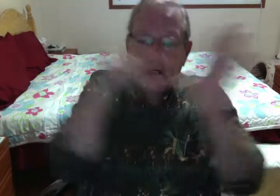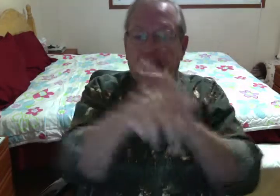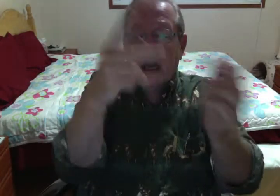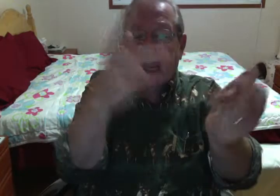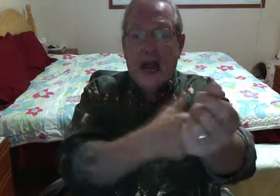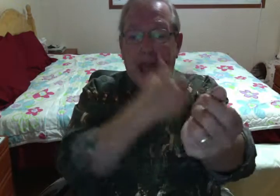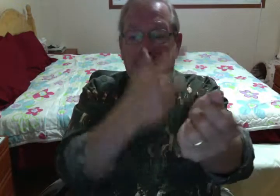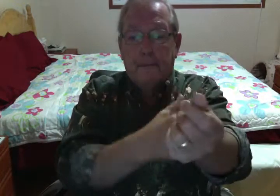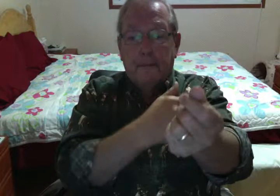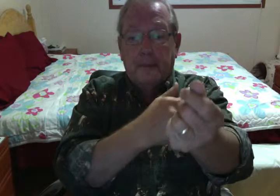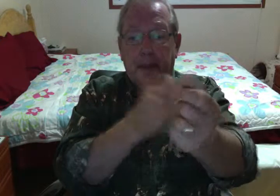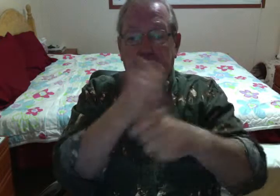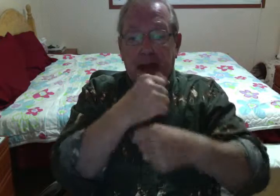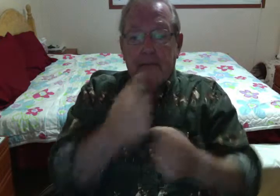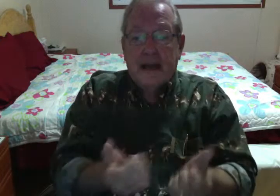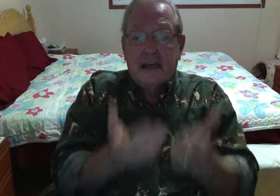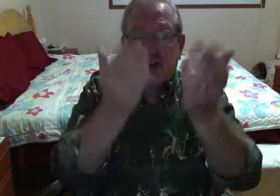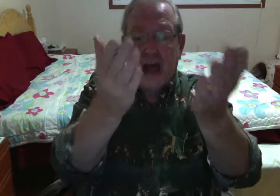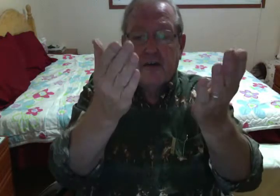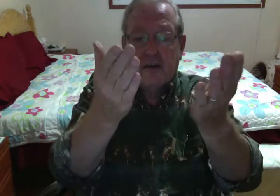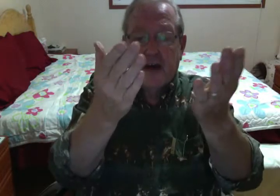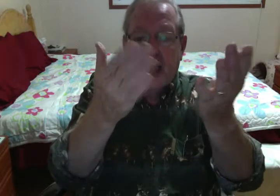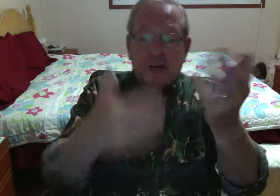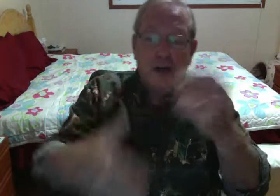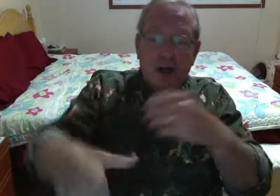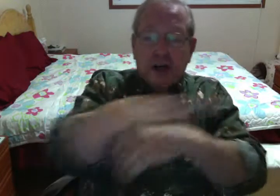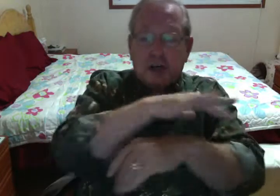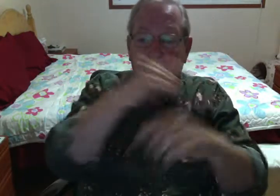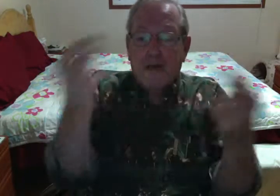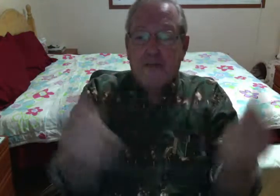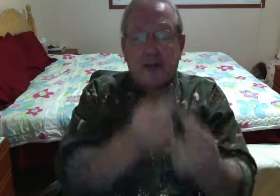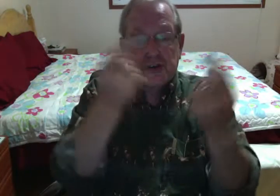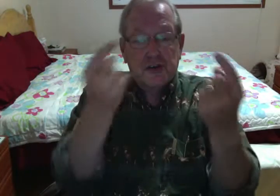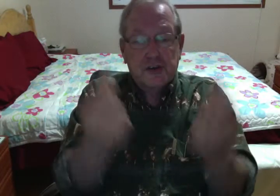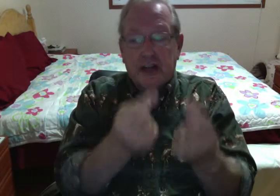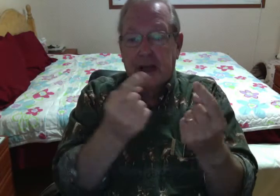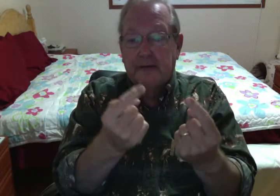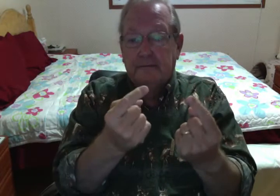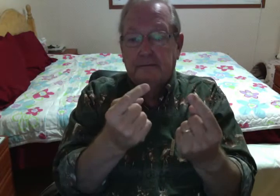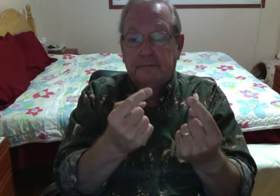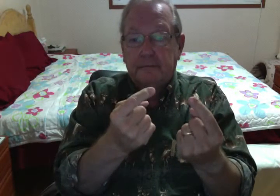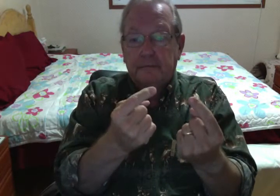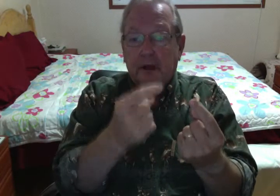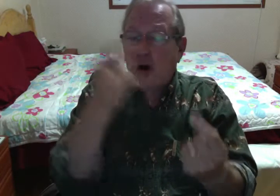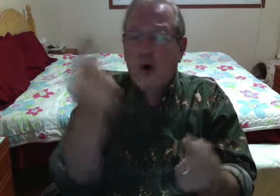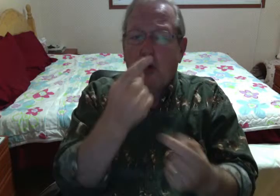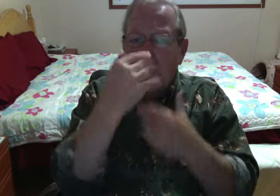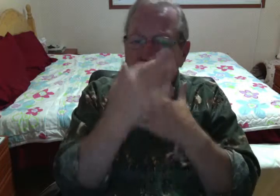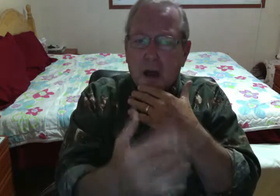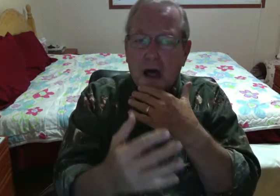kill a lamb and make a sacrifice to cover their sin. Only blood